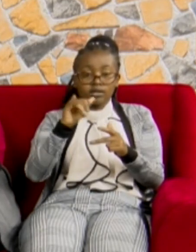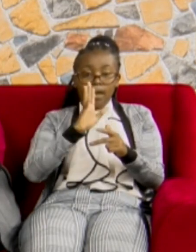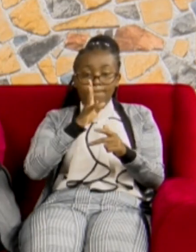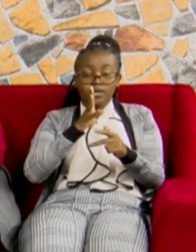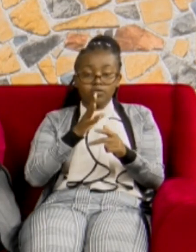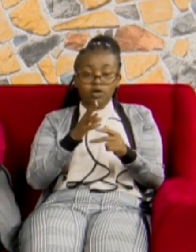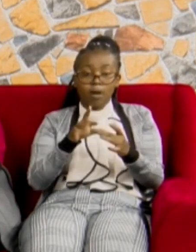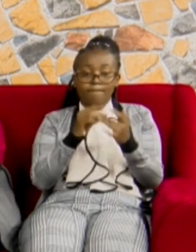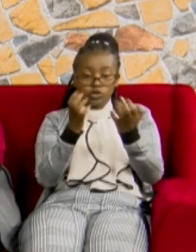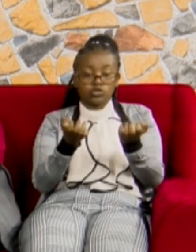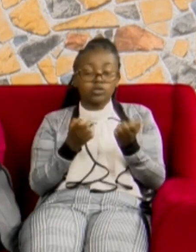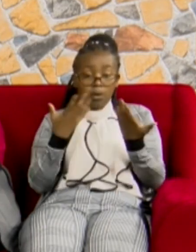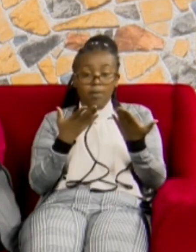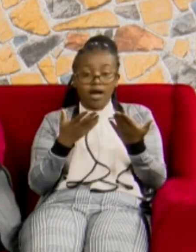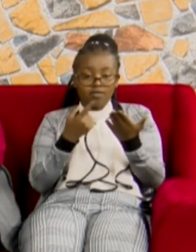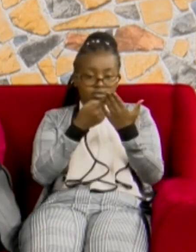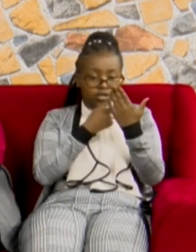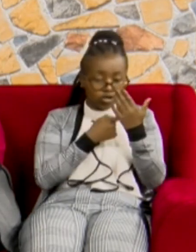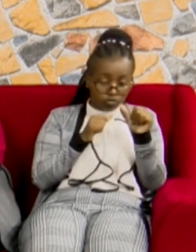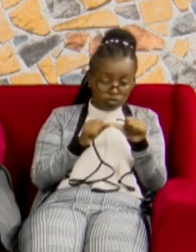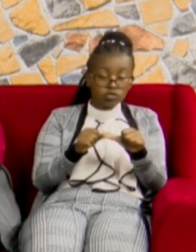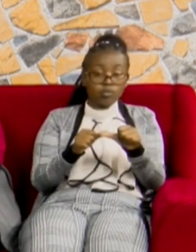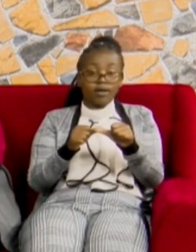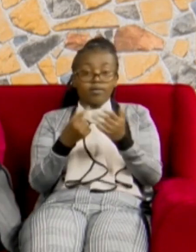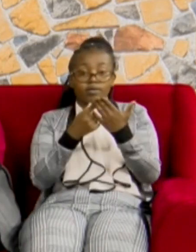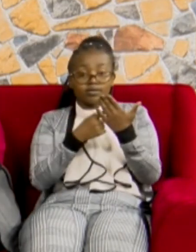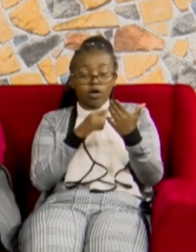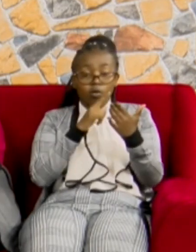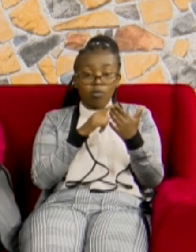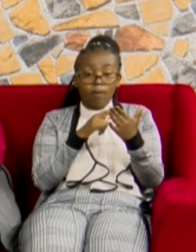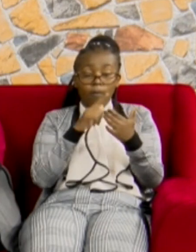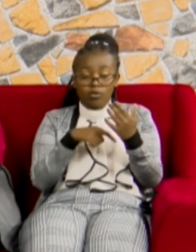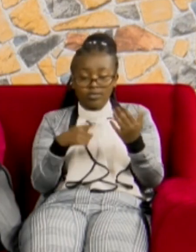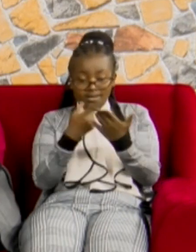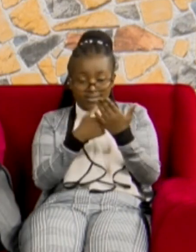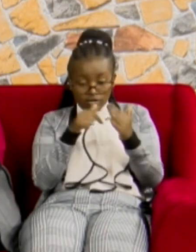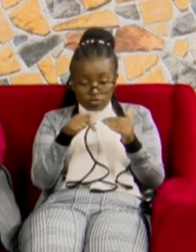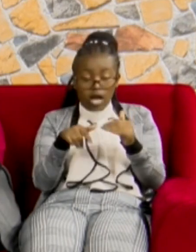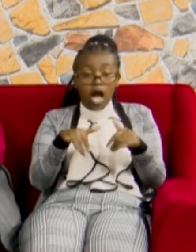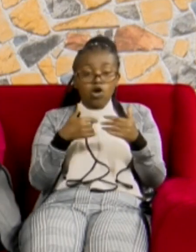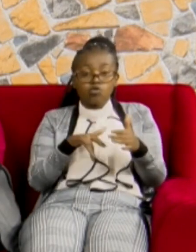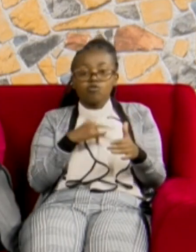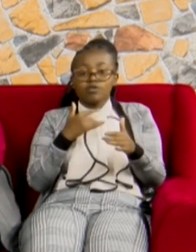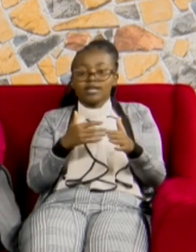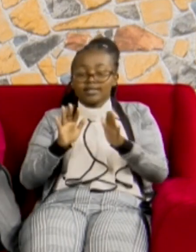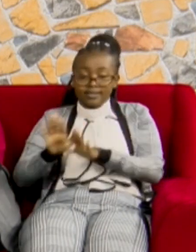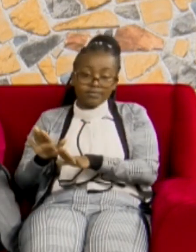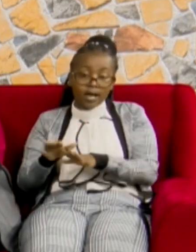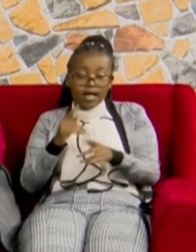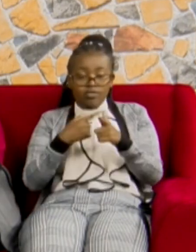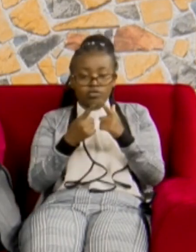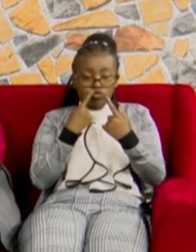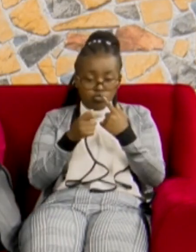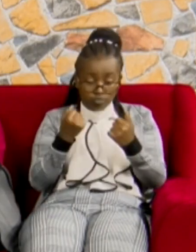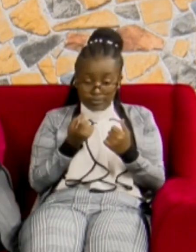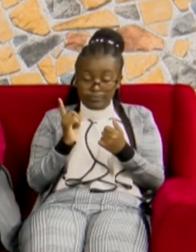page, because that's where we have continuous discussions as we discuss what we'll discuss today. What do you feel we left out? Then we can talk to